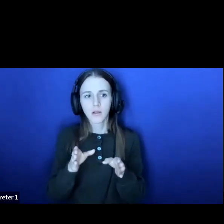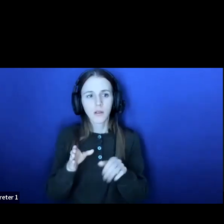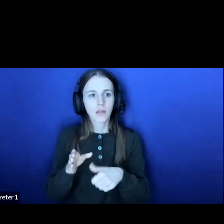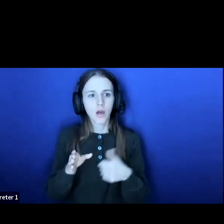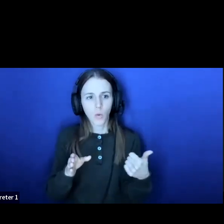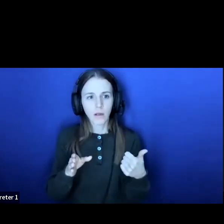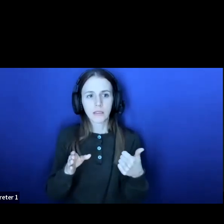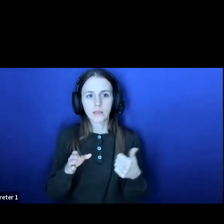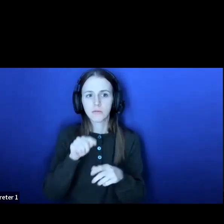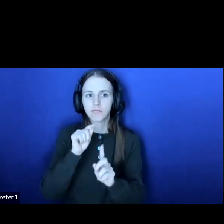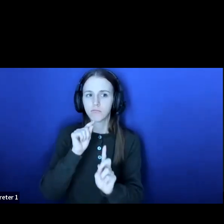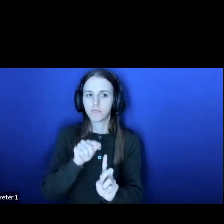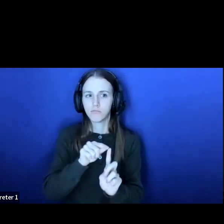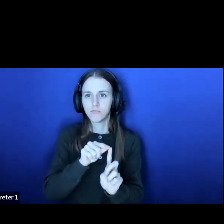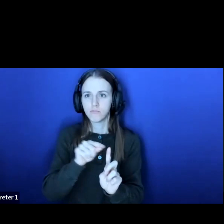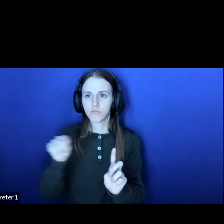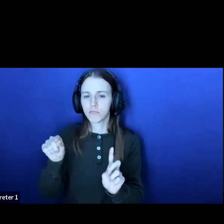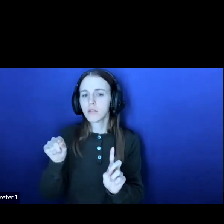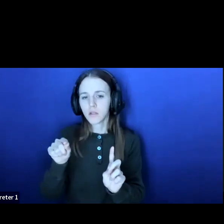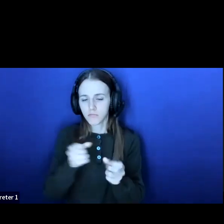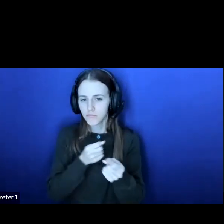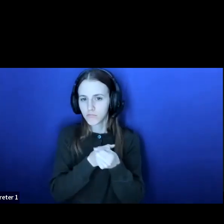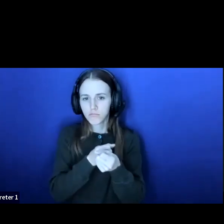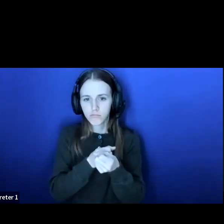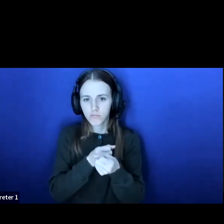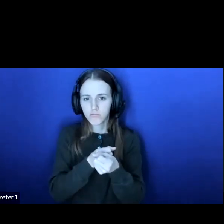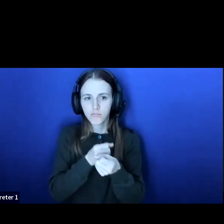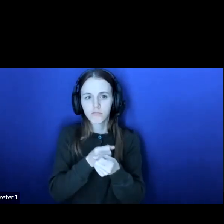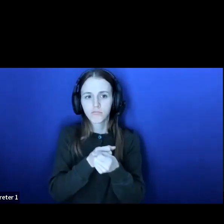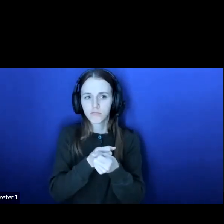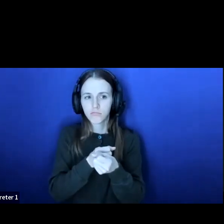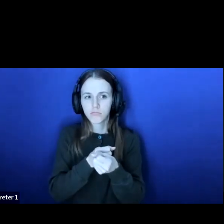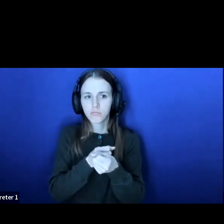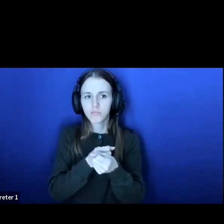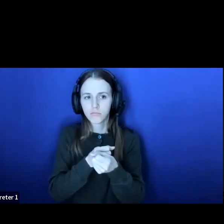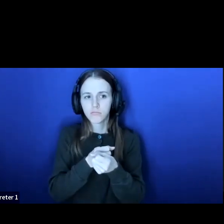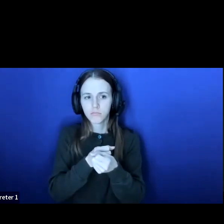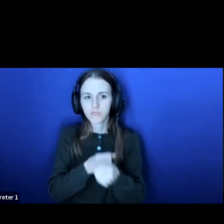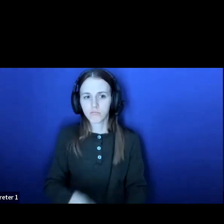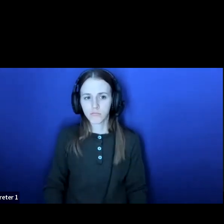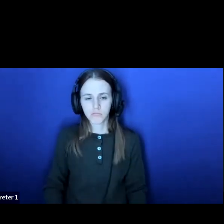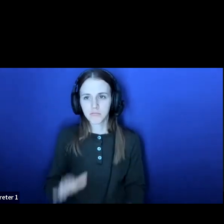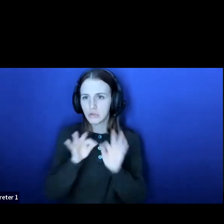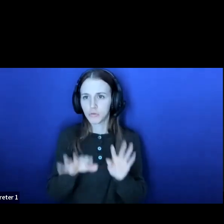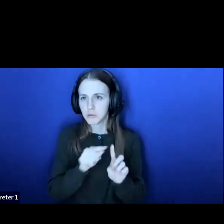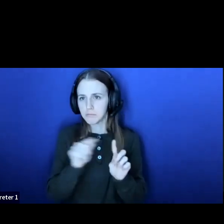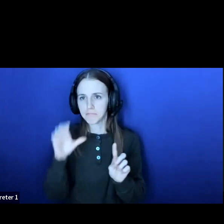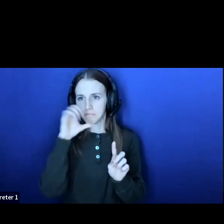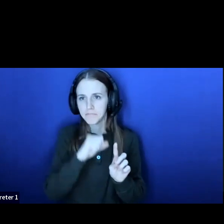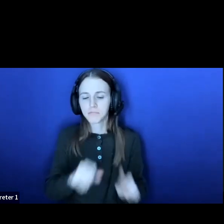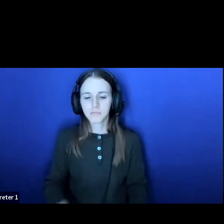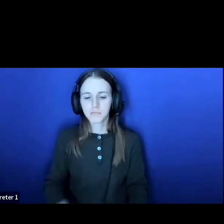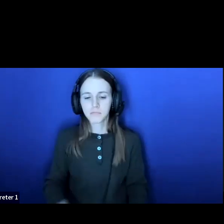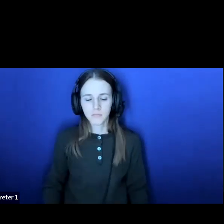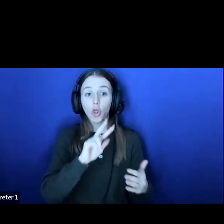proponent, what we call as Joker in the language of Augusto Boal. The third one is a photographer and a community